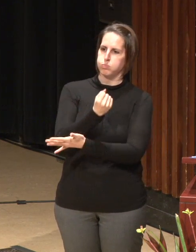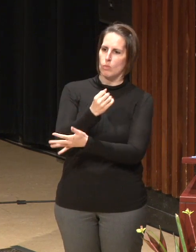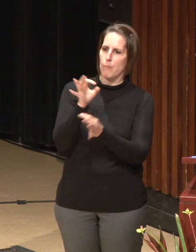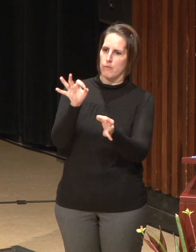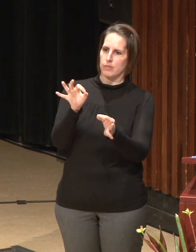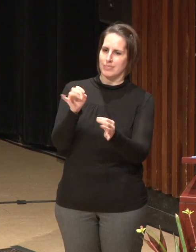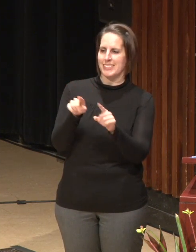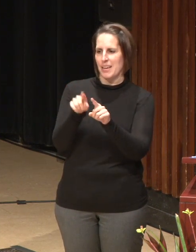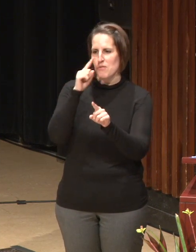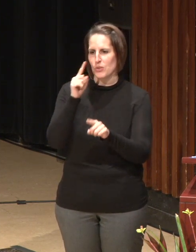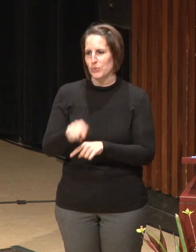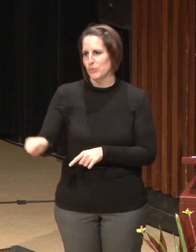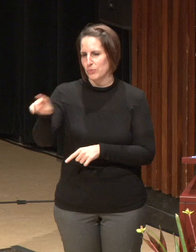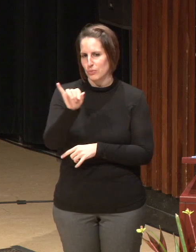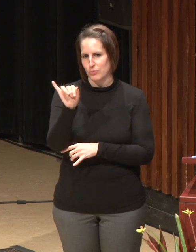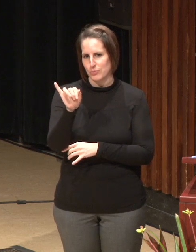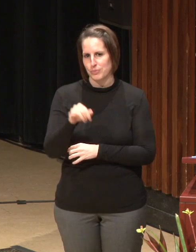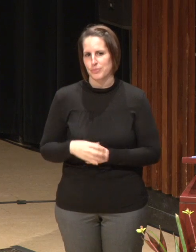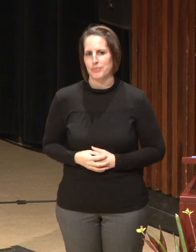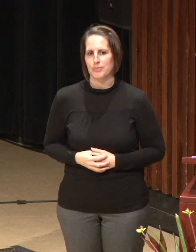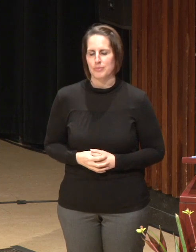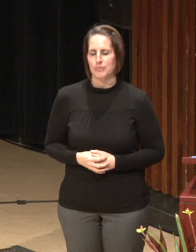too.